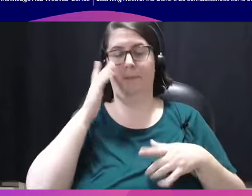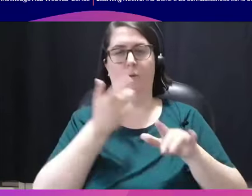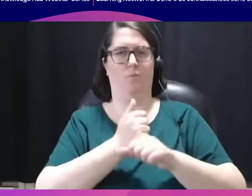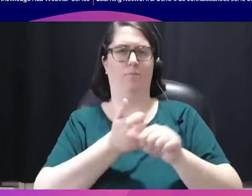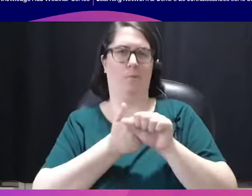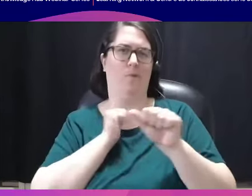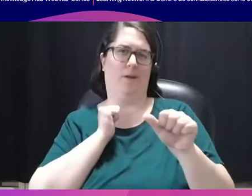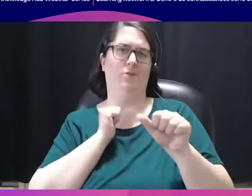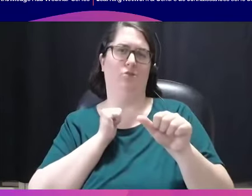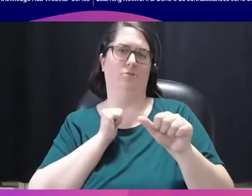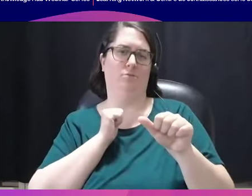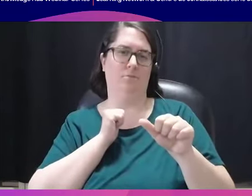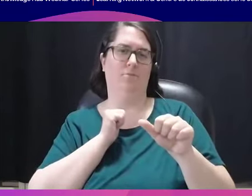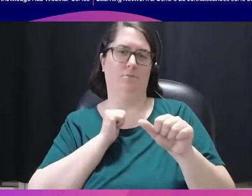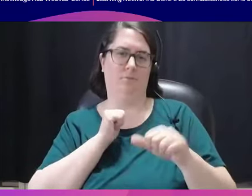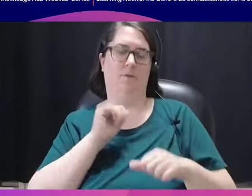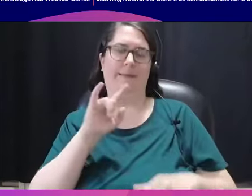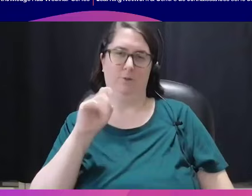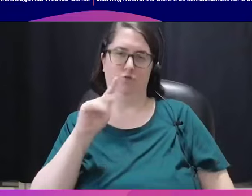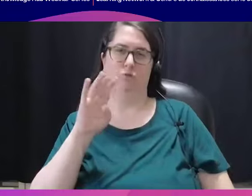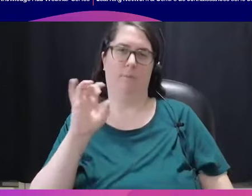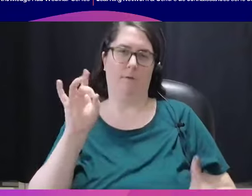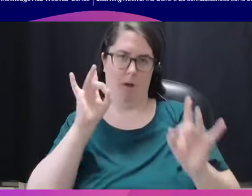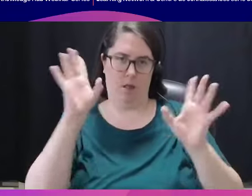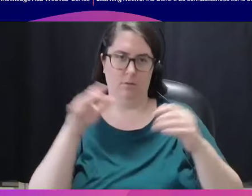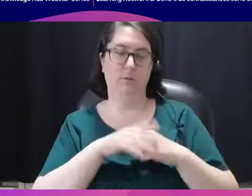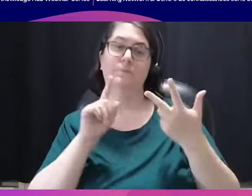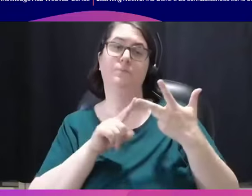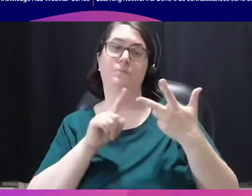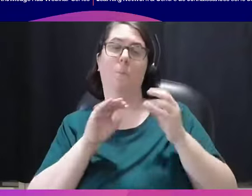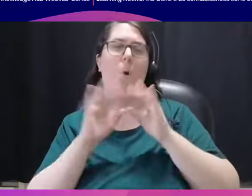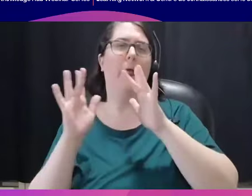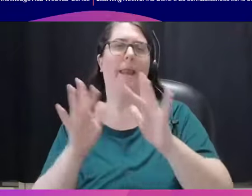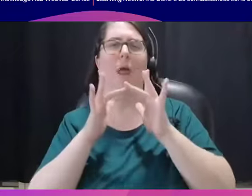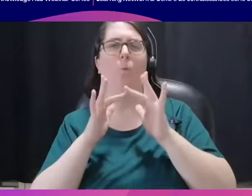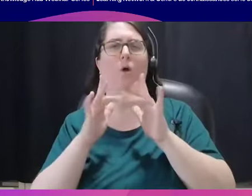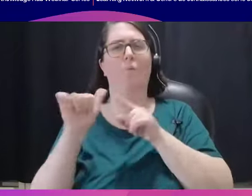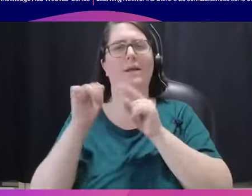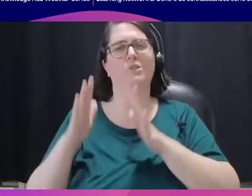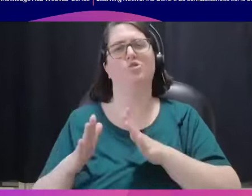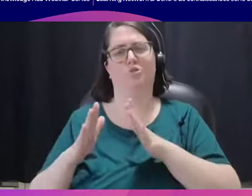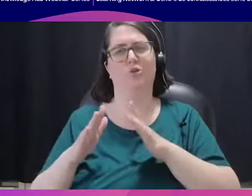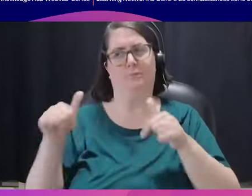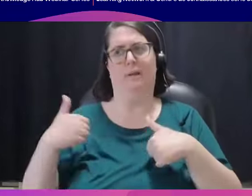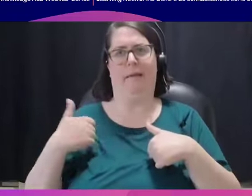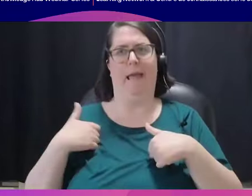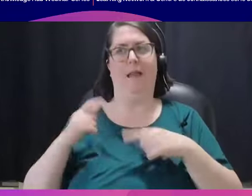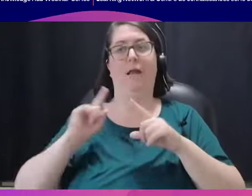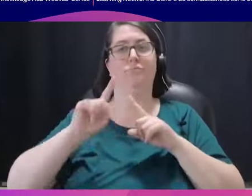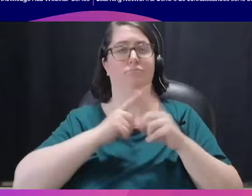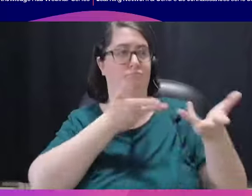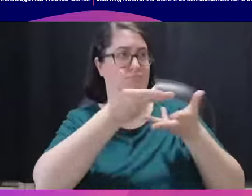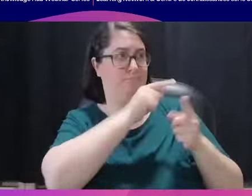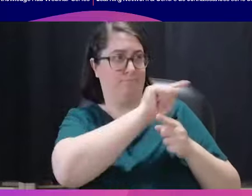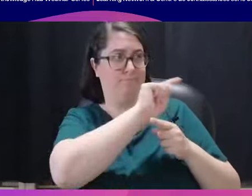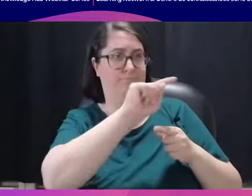of Radicalization and Extremist Violence. It's essentially a network of practitioners in Canada who work in countering violent